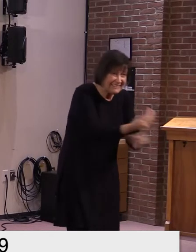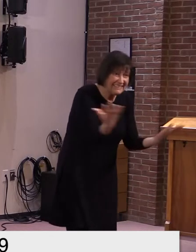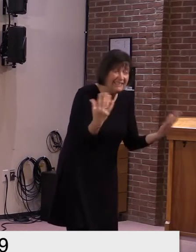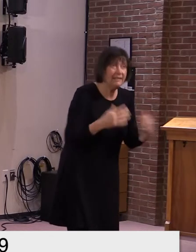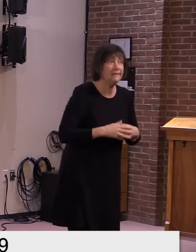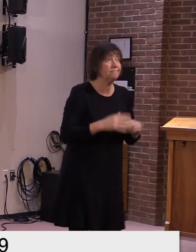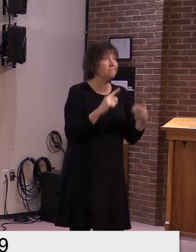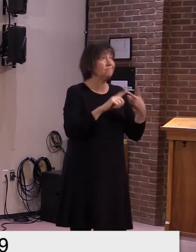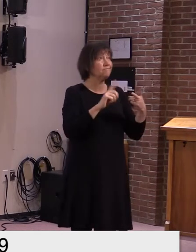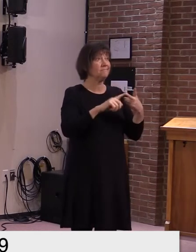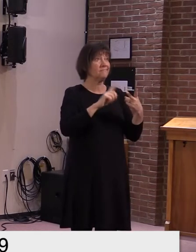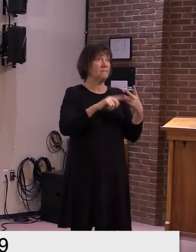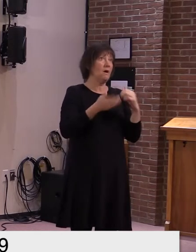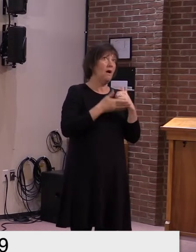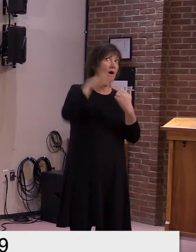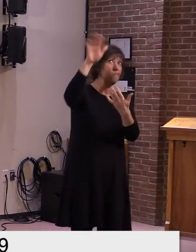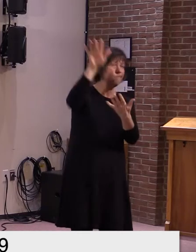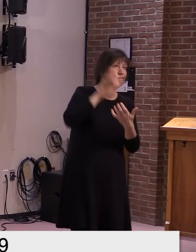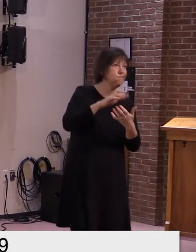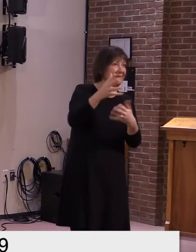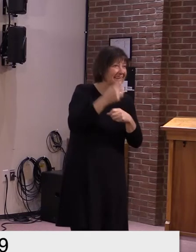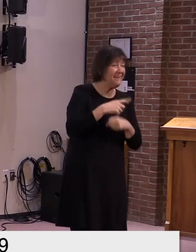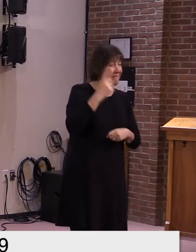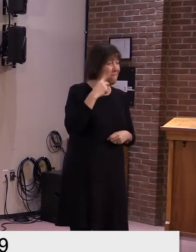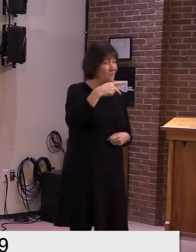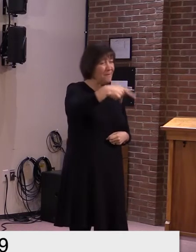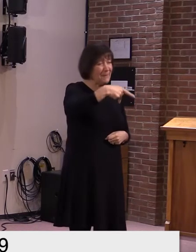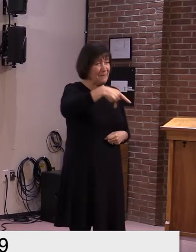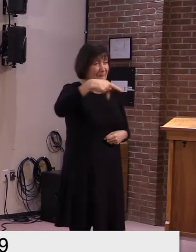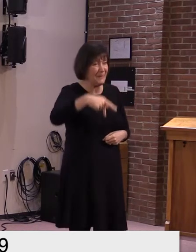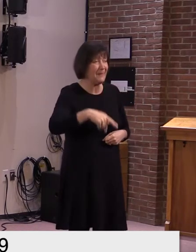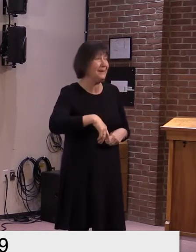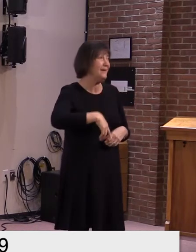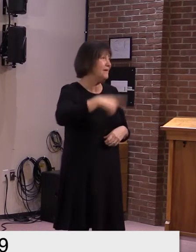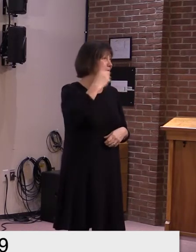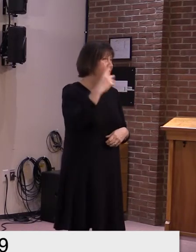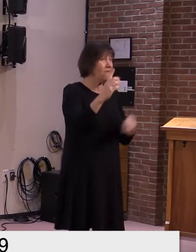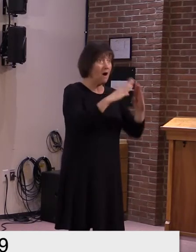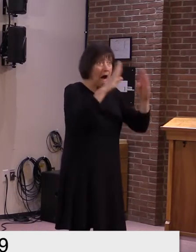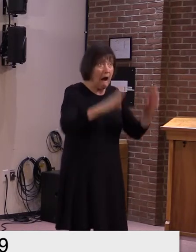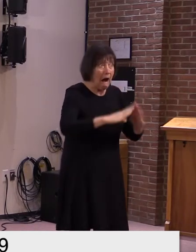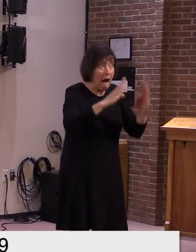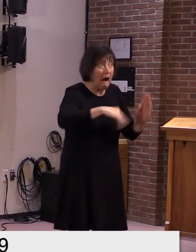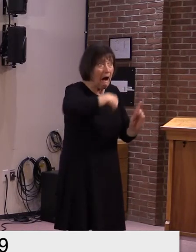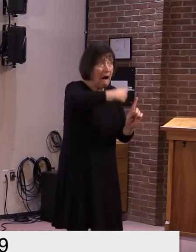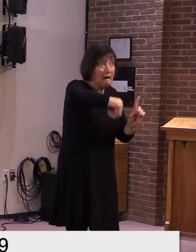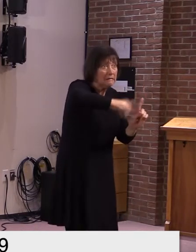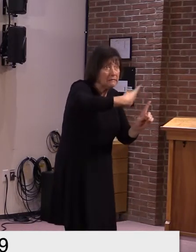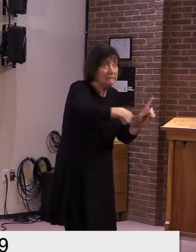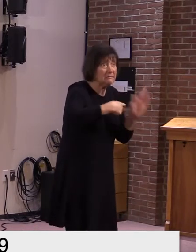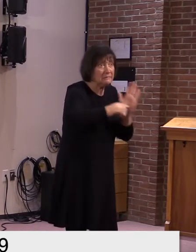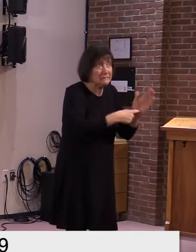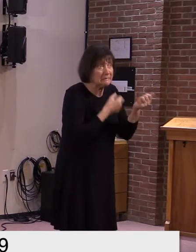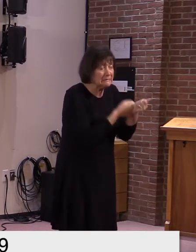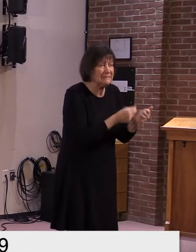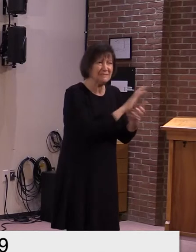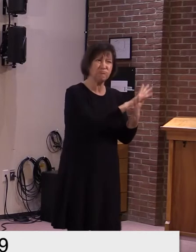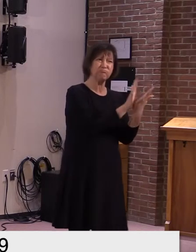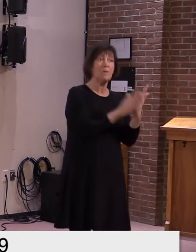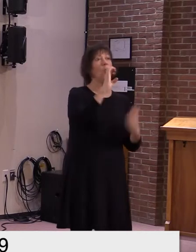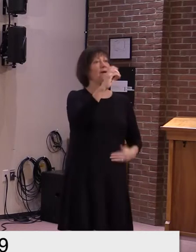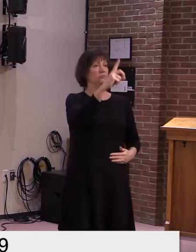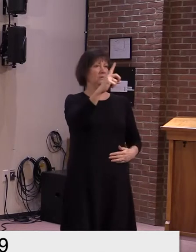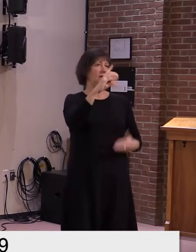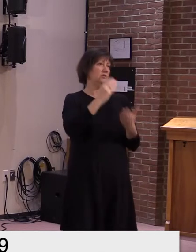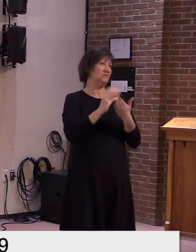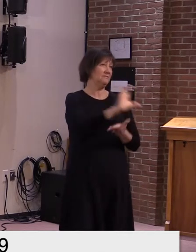for the payroll protection plan, the housing money. So there's some of the education money that alleviates some of